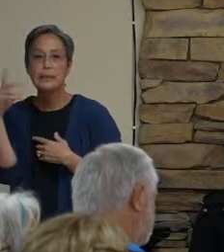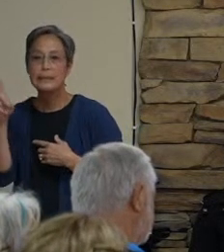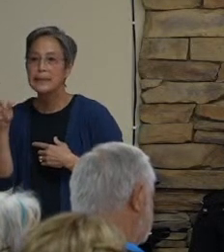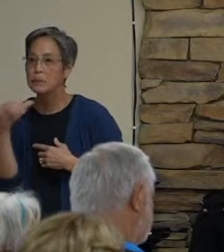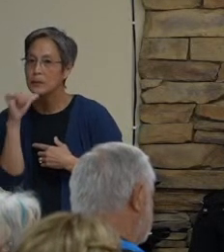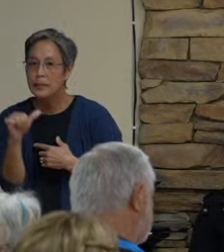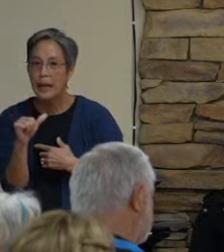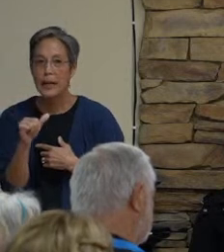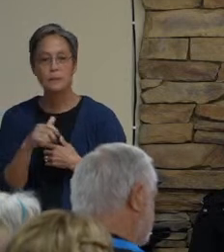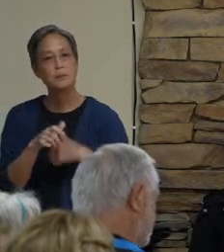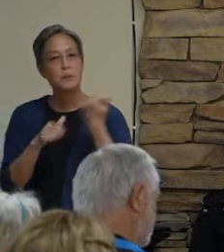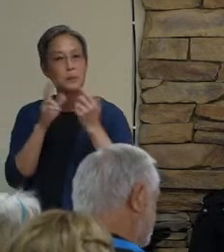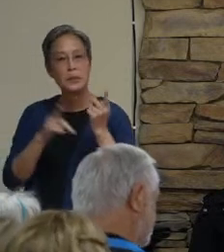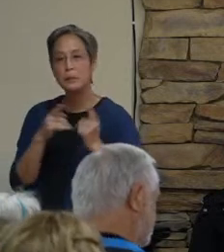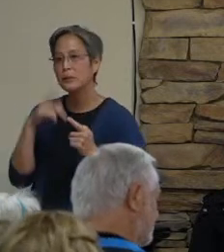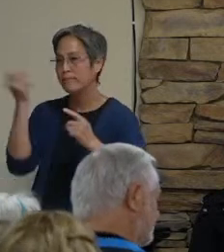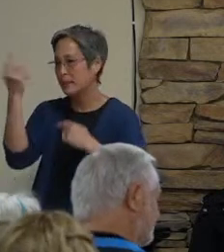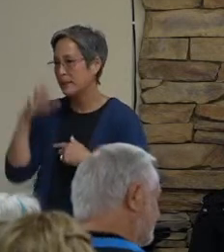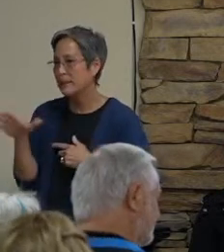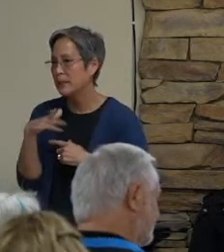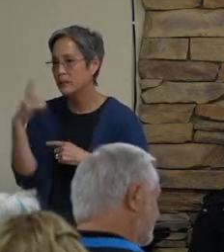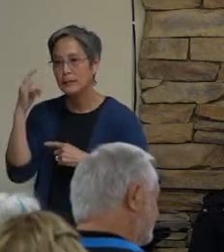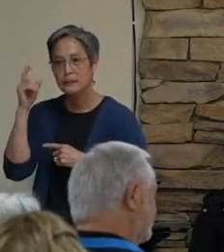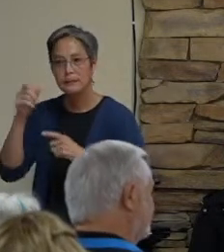don't understand their situation.